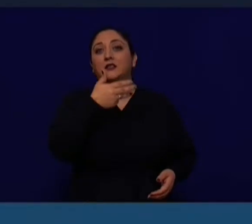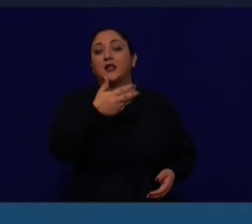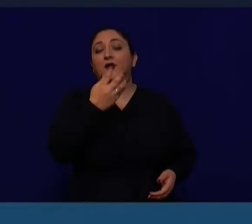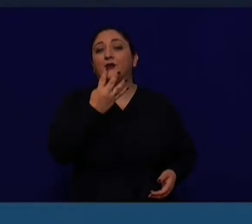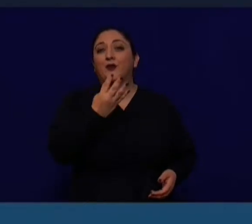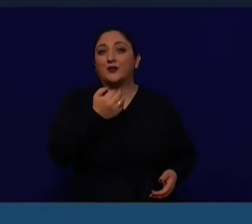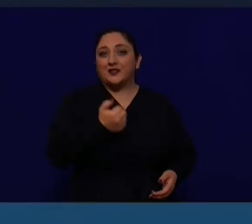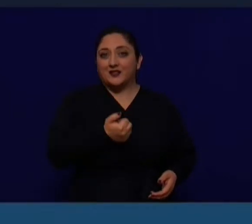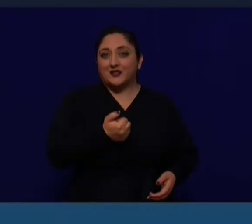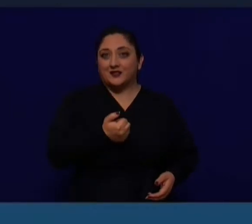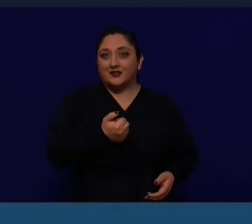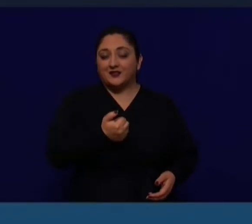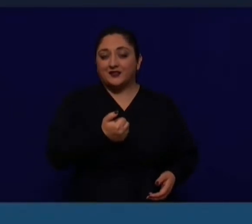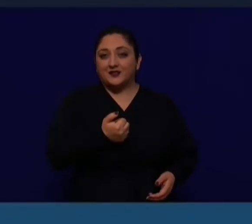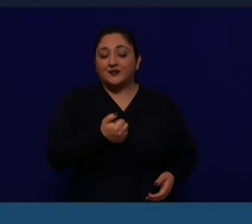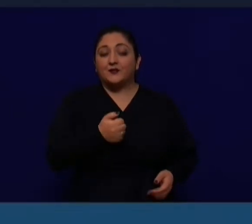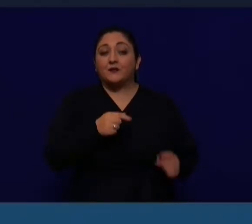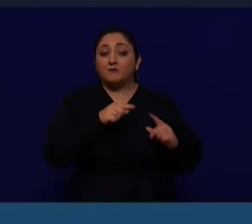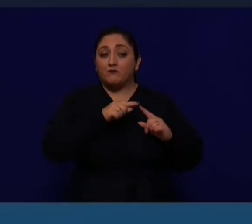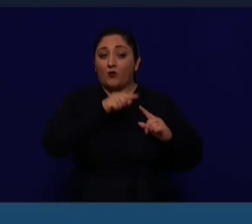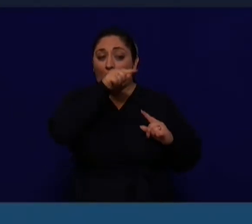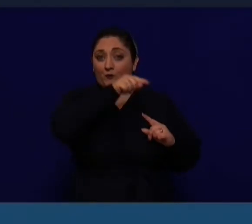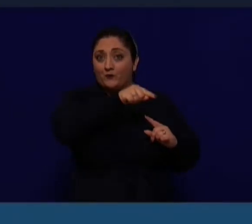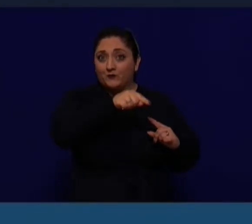89,946, and of these, we have